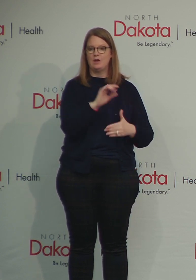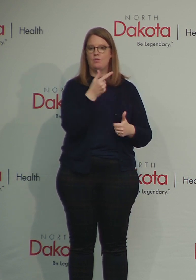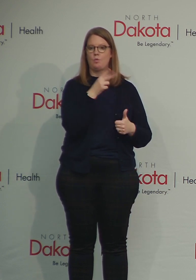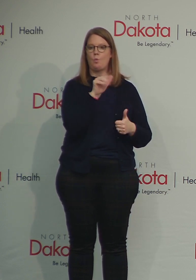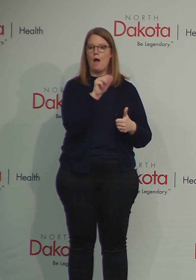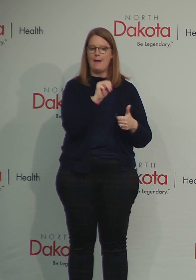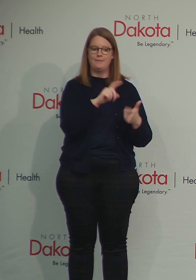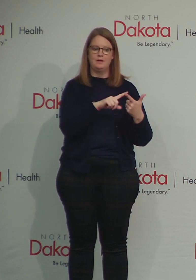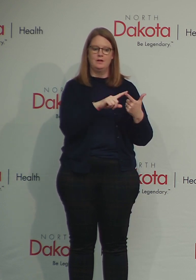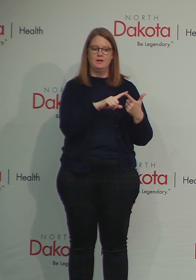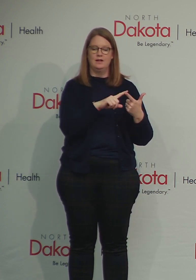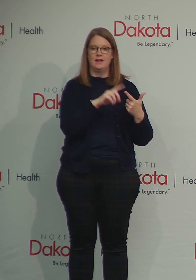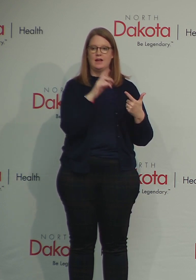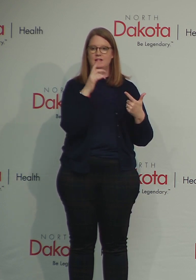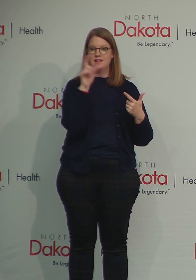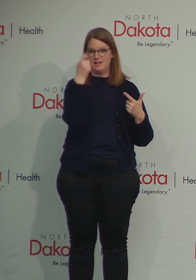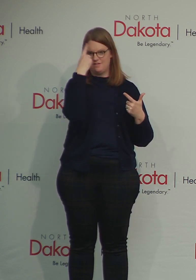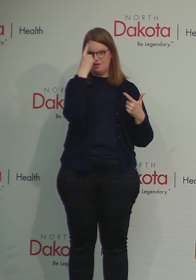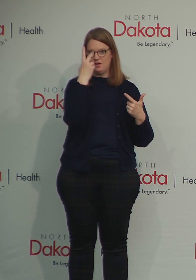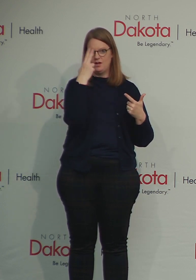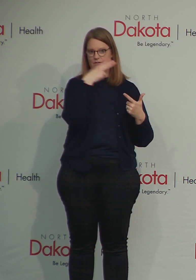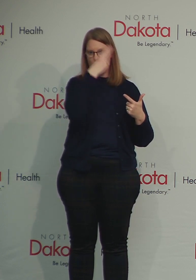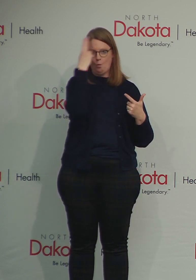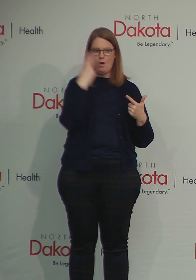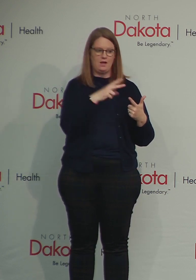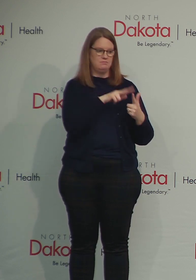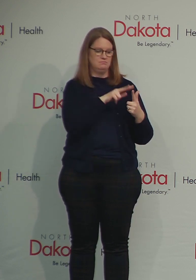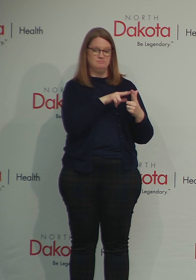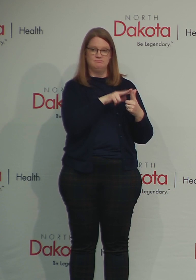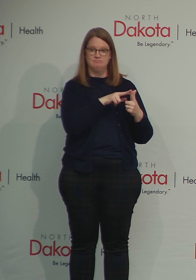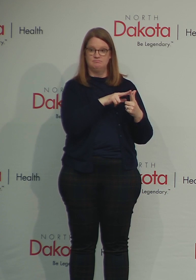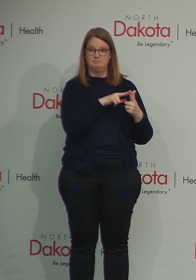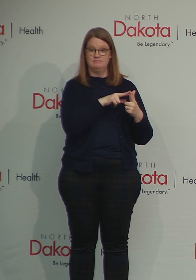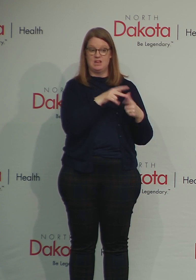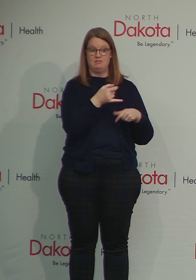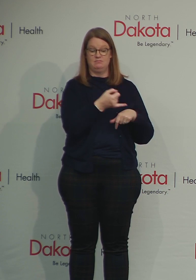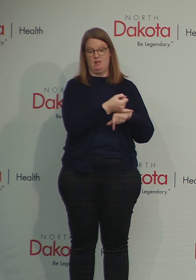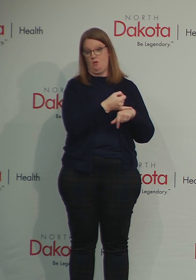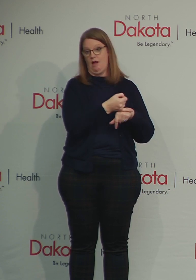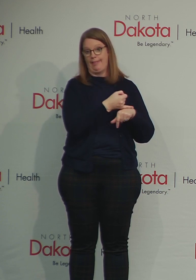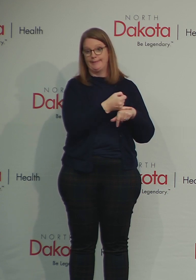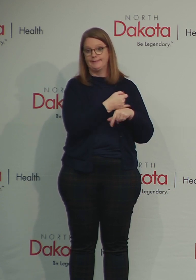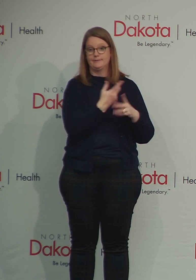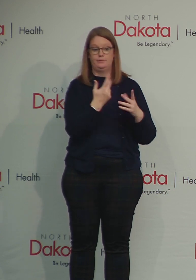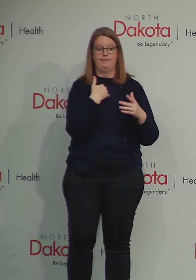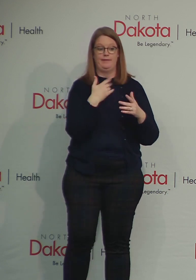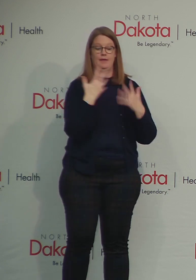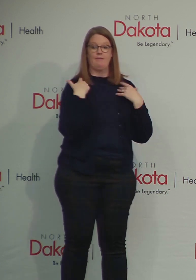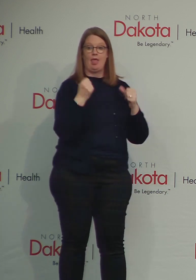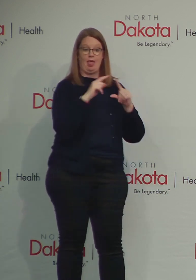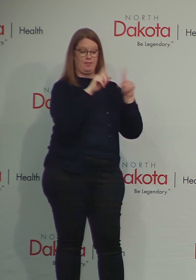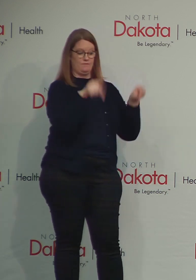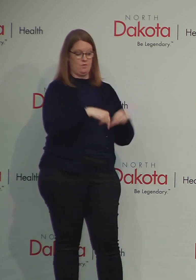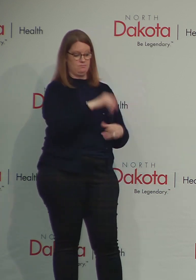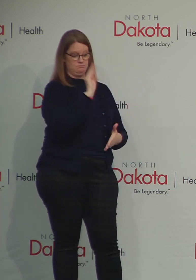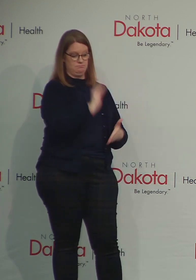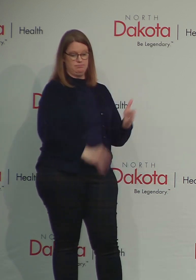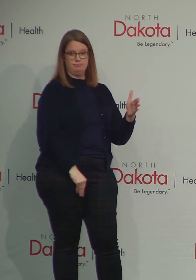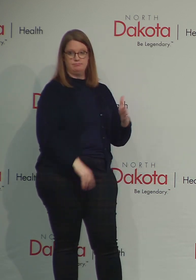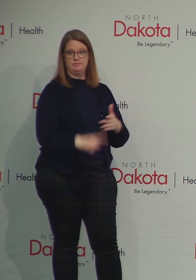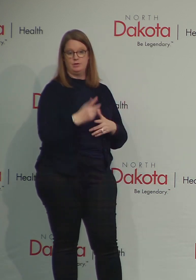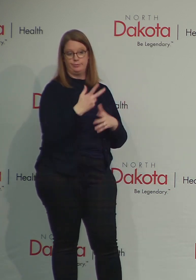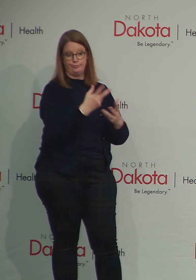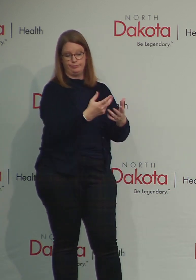and Governor Ige of Hawaii, they're on islands, literally. They got health forms. You land, you fill out a health form, you quarantine for 14 days. They're on an